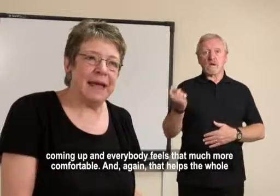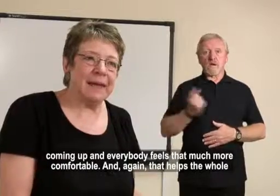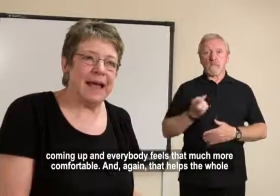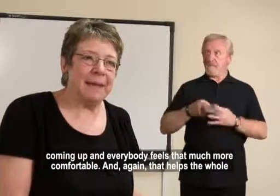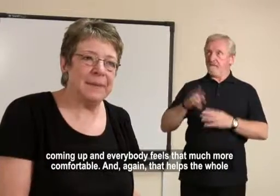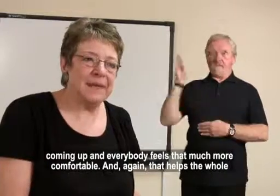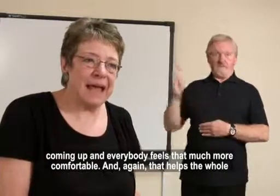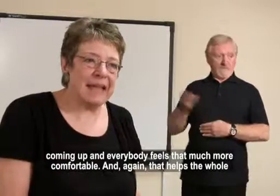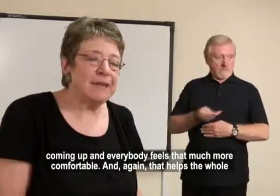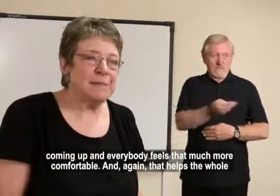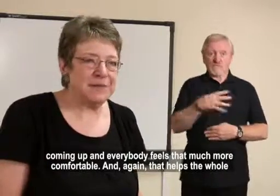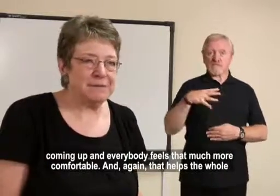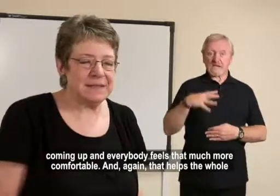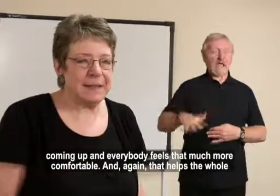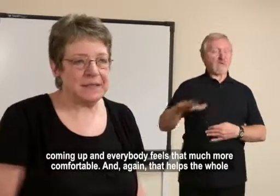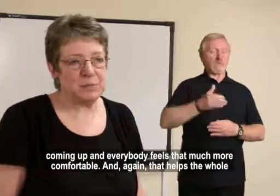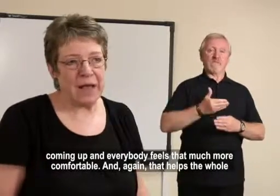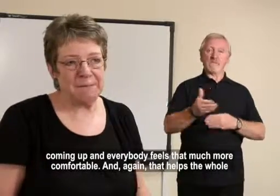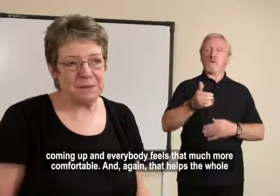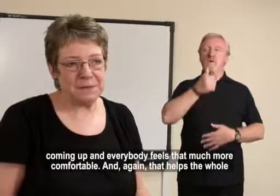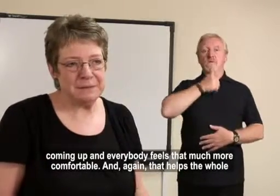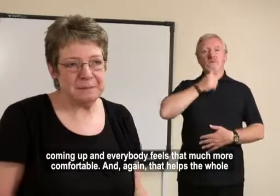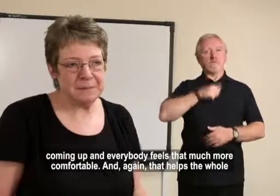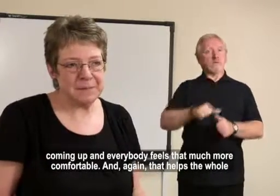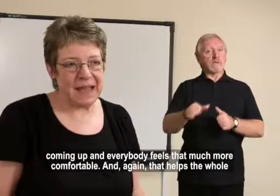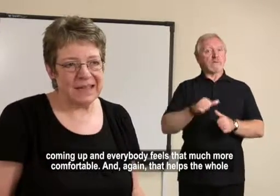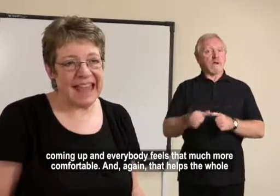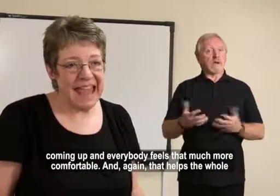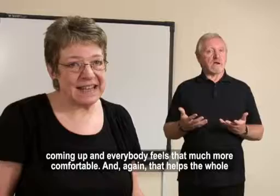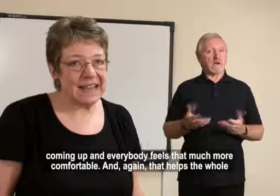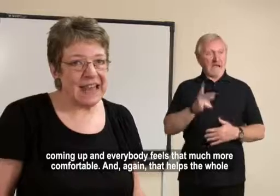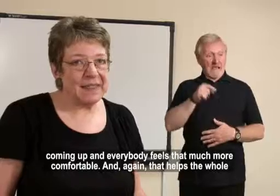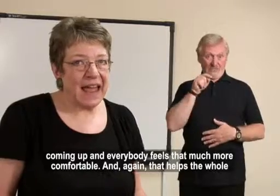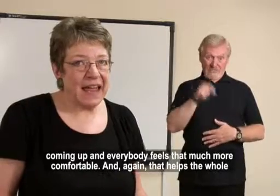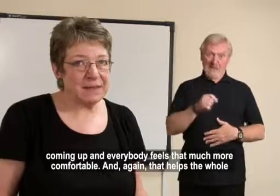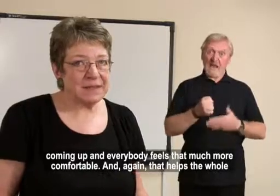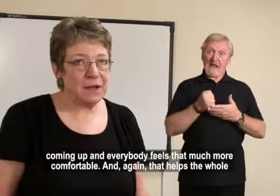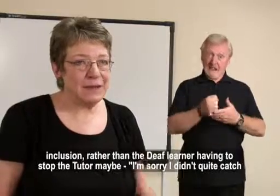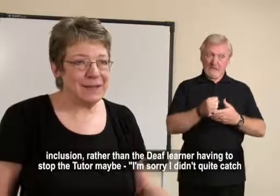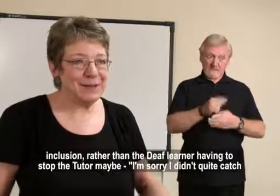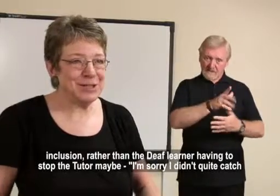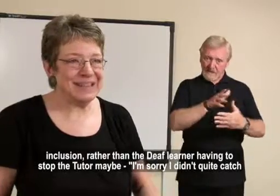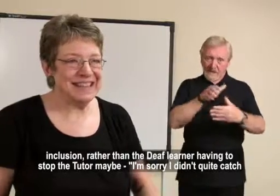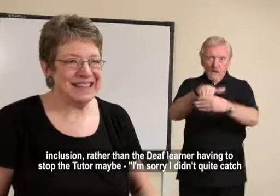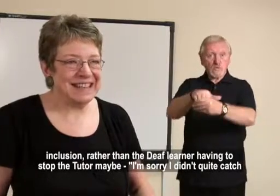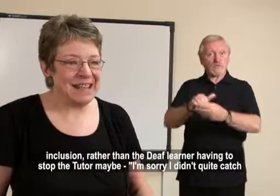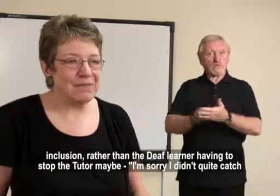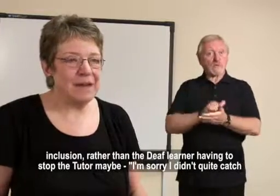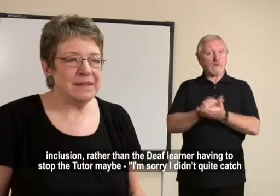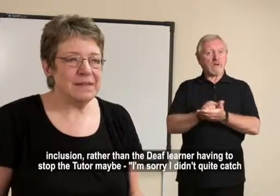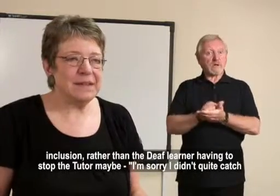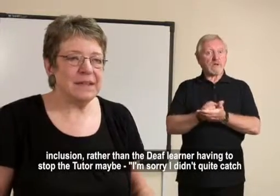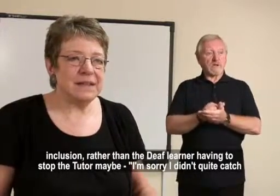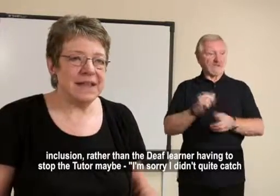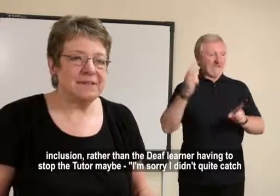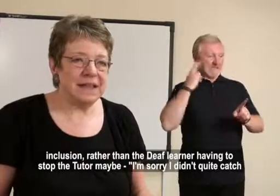what's going to be coming up. And everybody feels that much more comfortable. And again, that helps the whole inclusion,